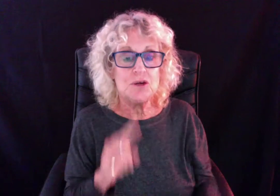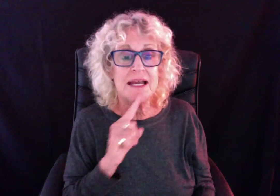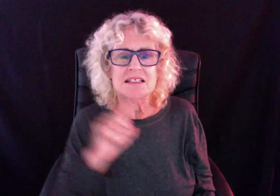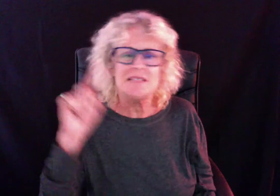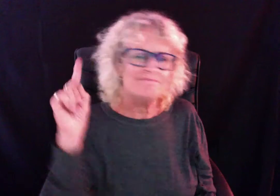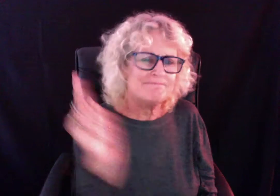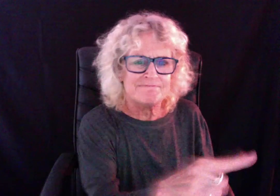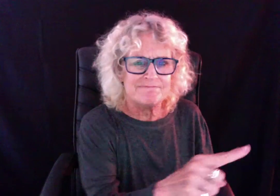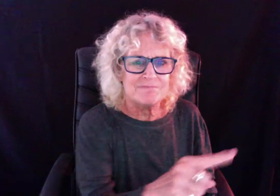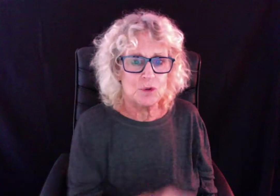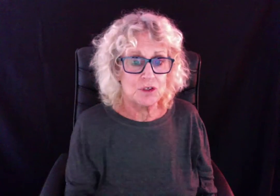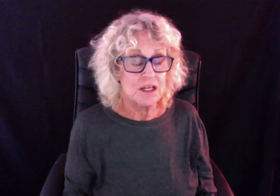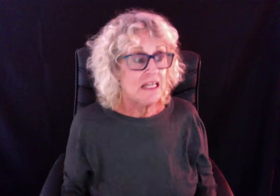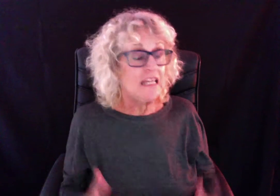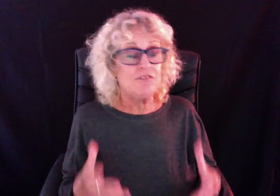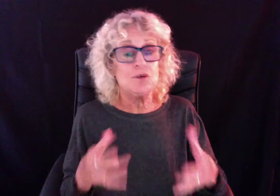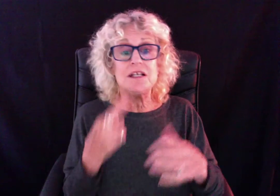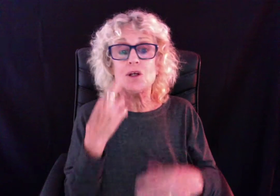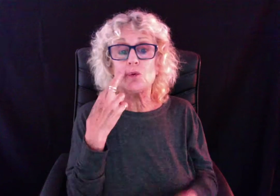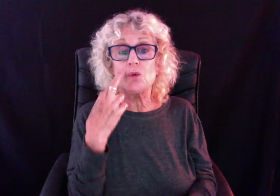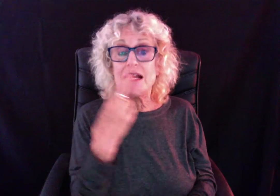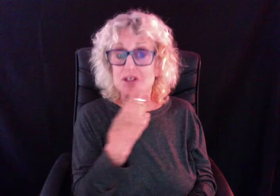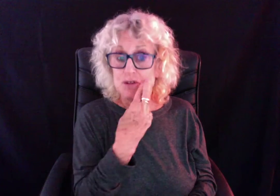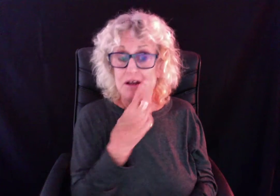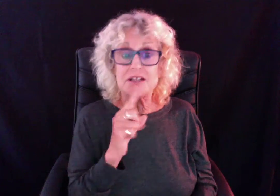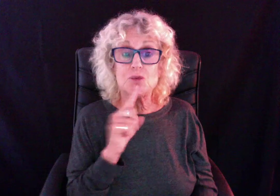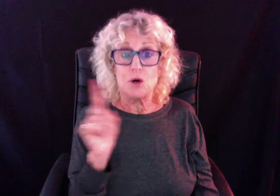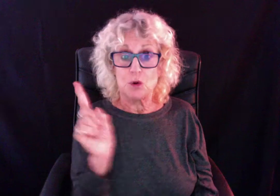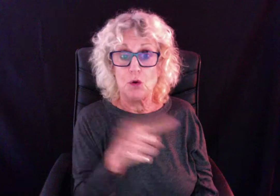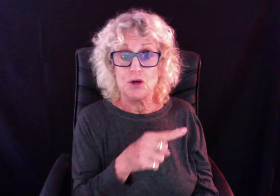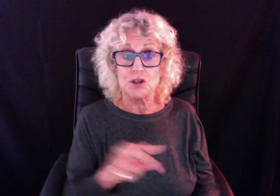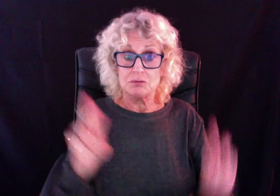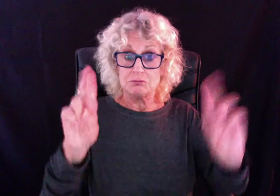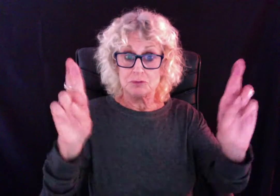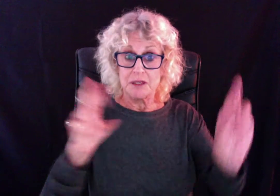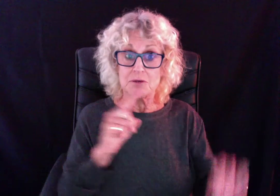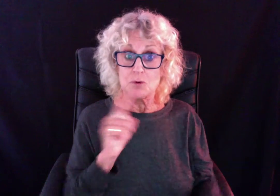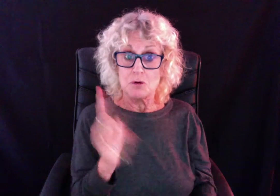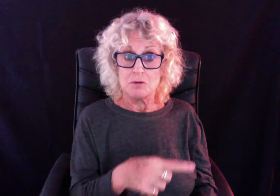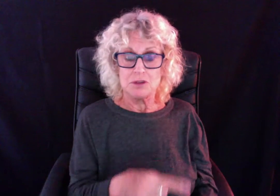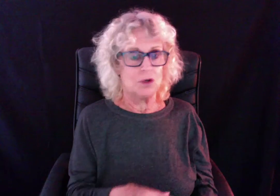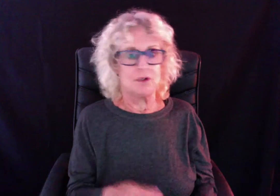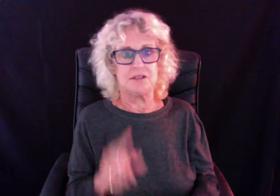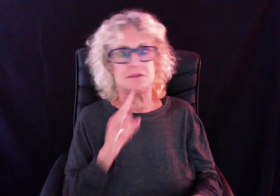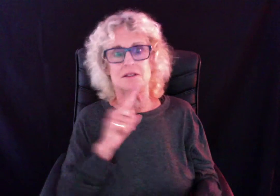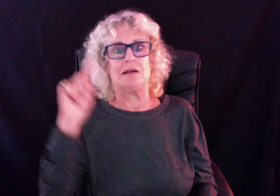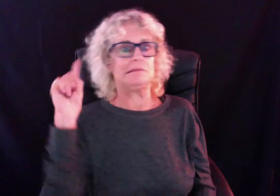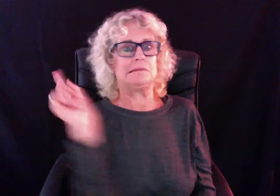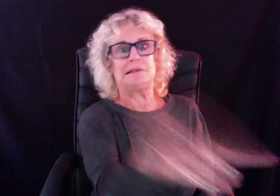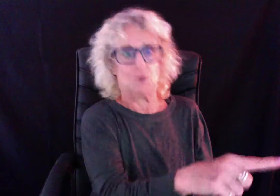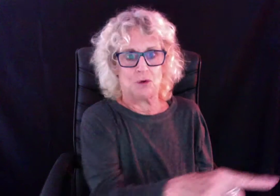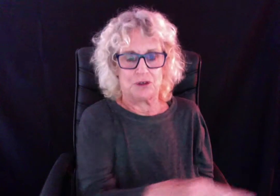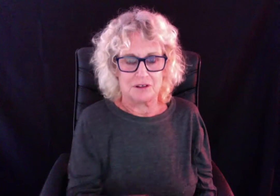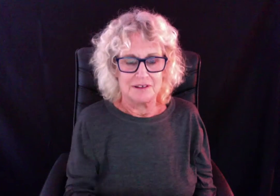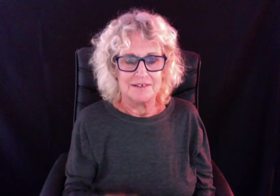hands, order. If you're in a restaurant and you want to order, it's not an order.